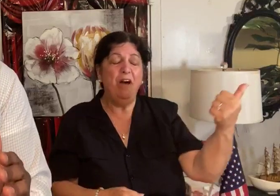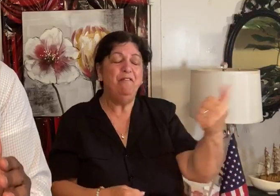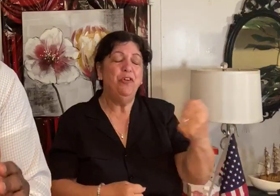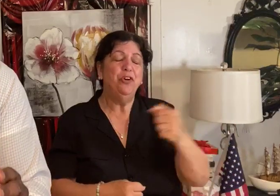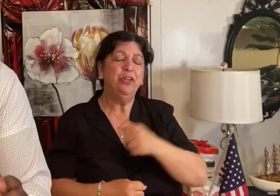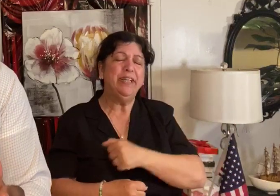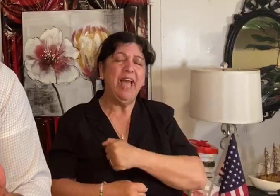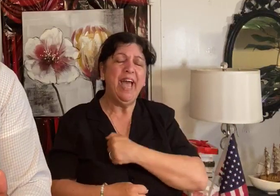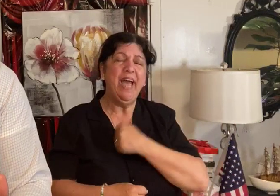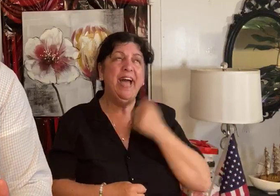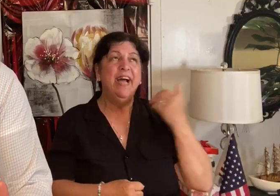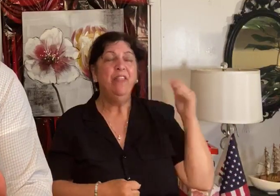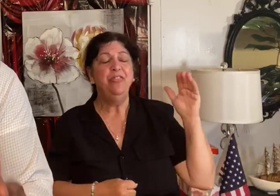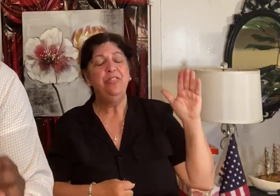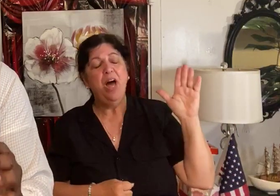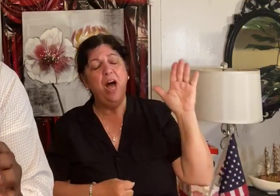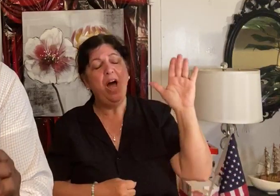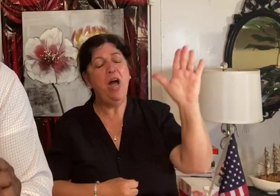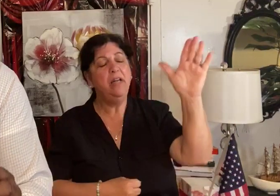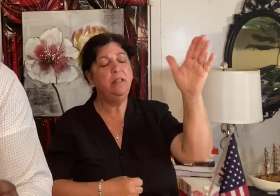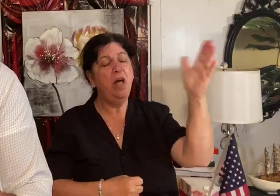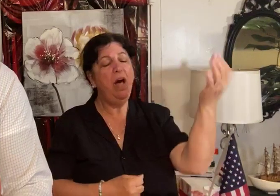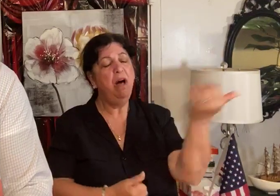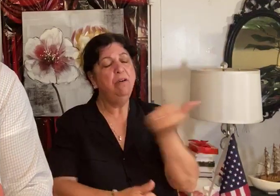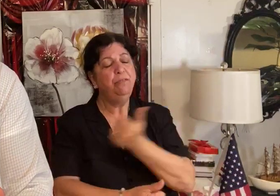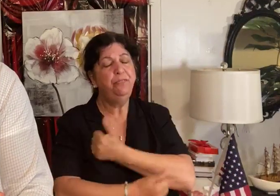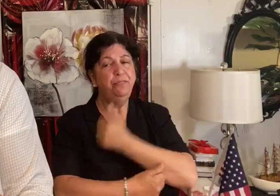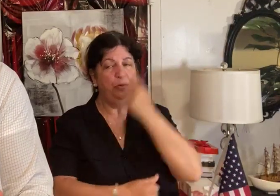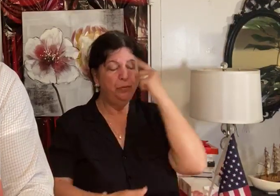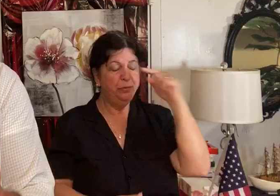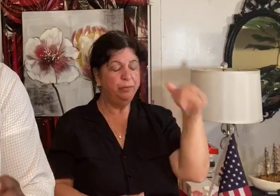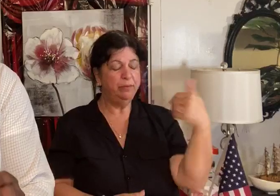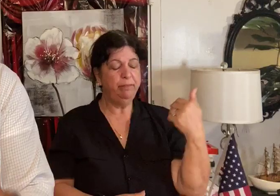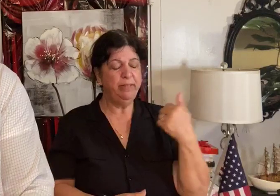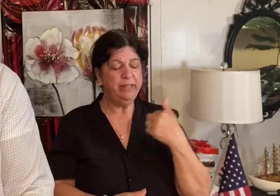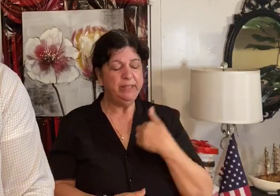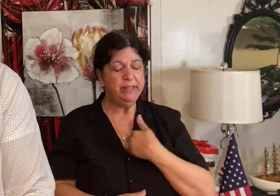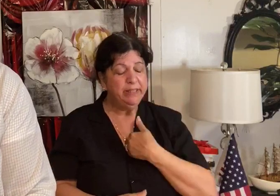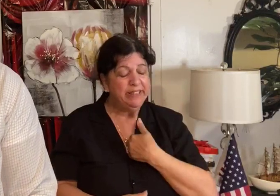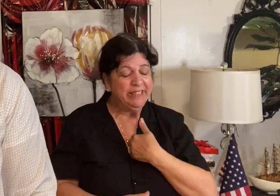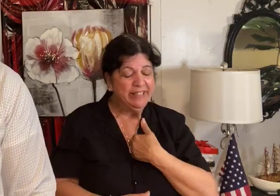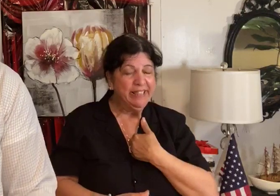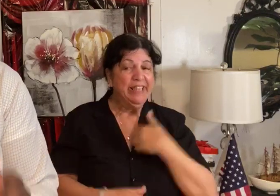lest I forget thy love for me,